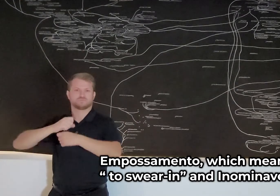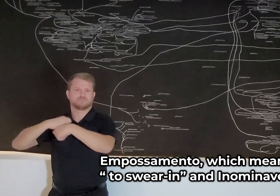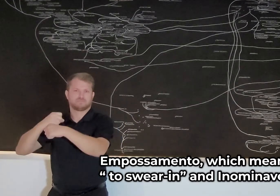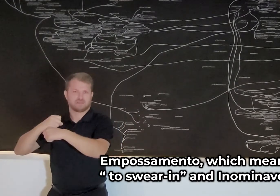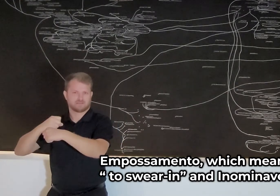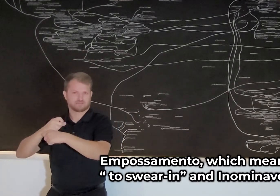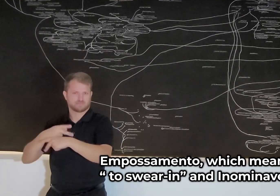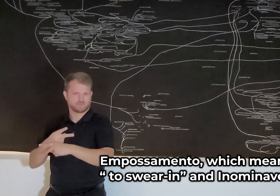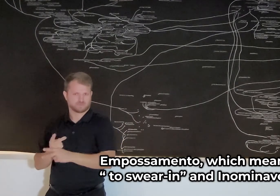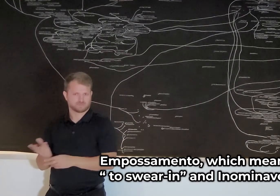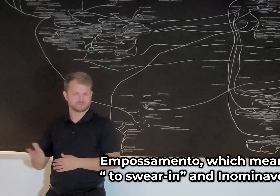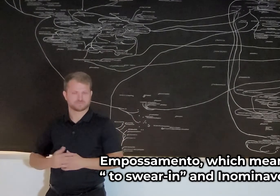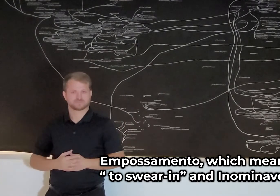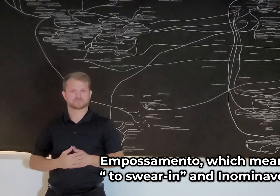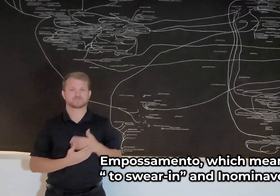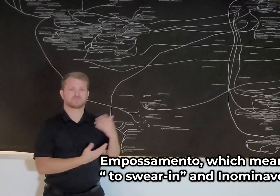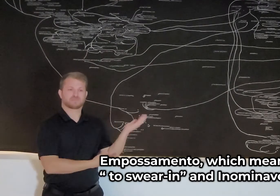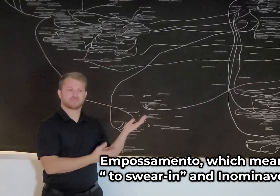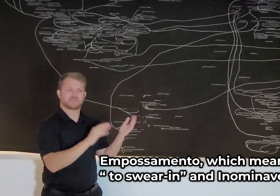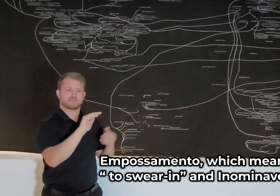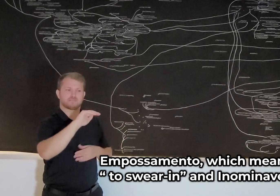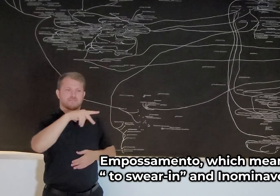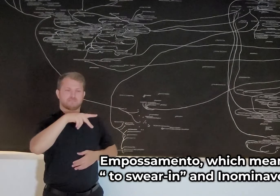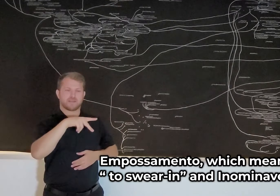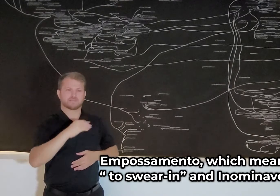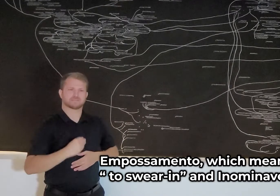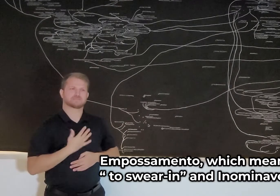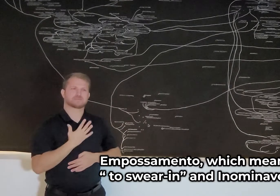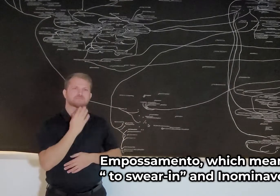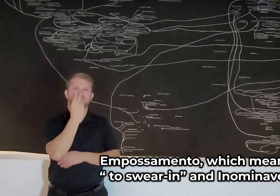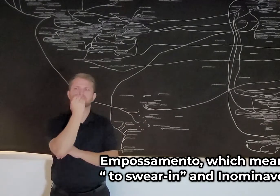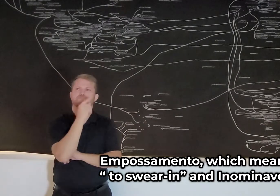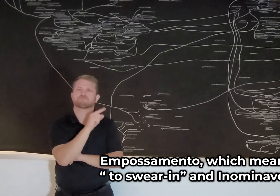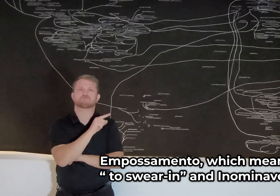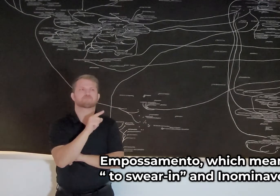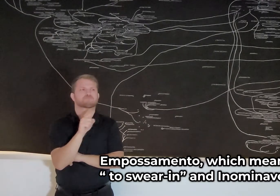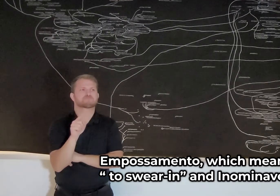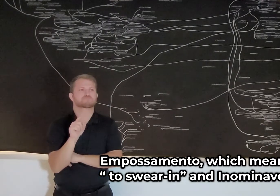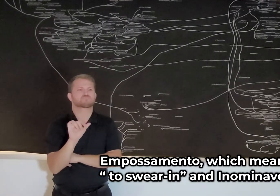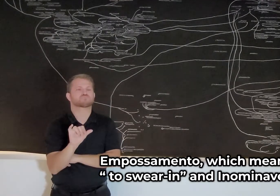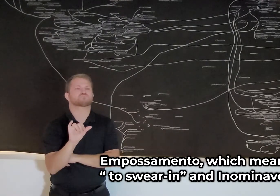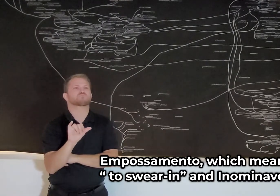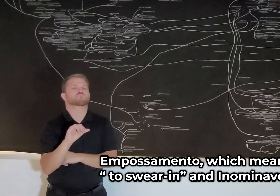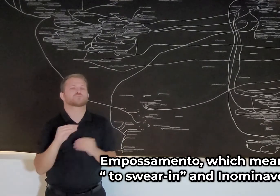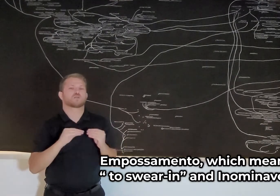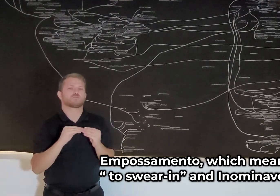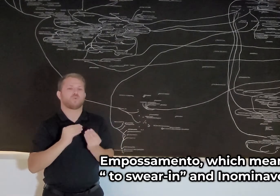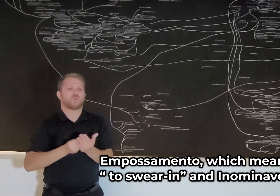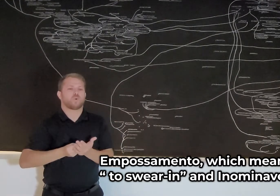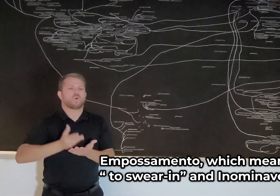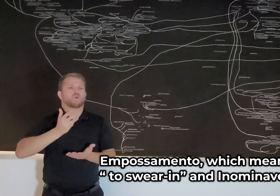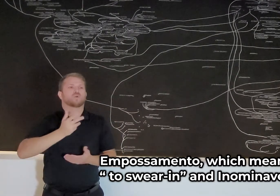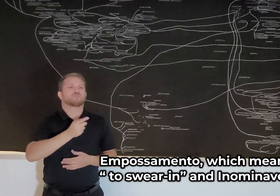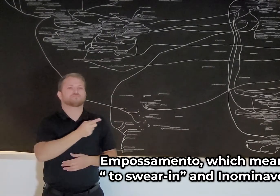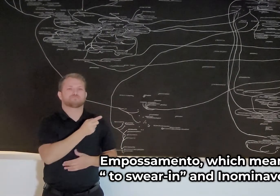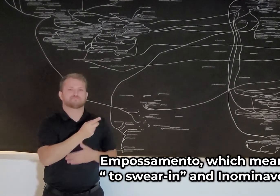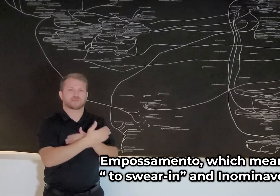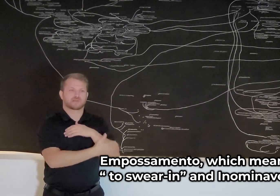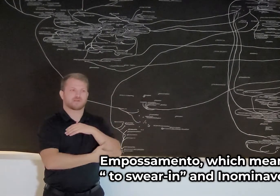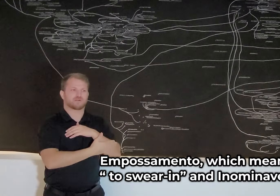Mattingly's map inspires us to consider the ways in which some wealthier countries benefit from the resources of